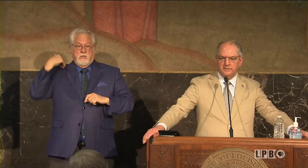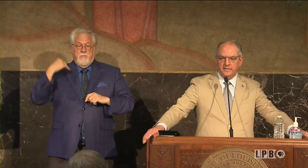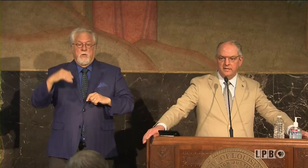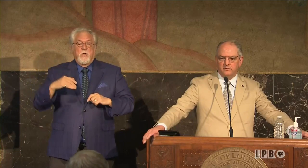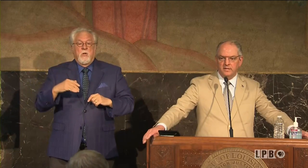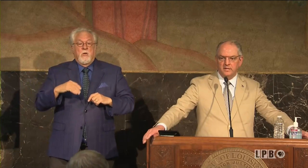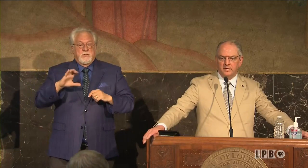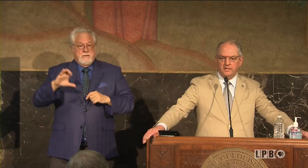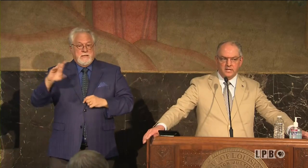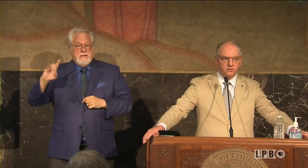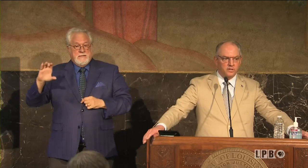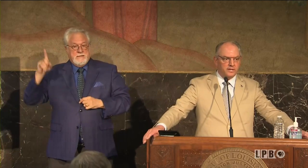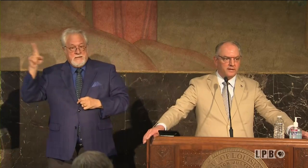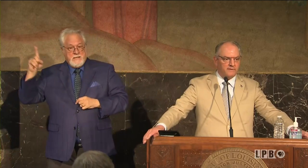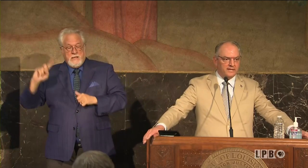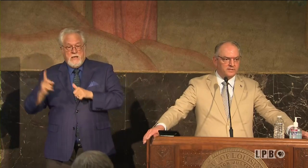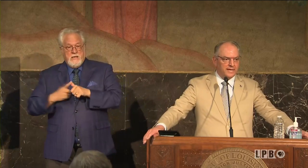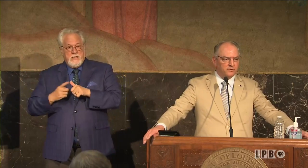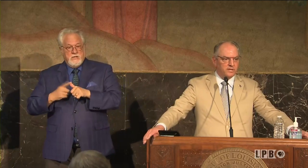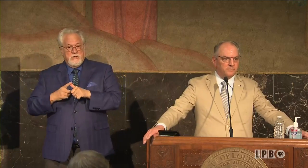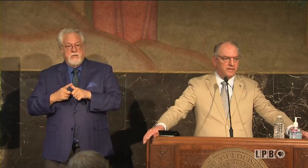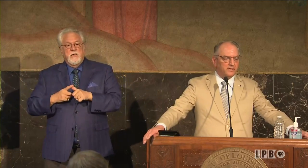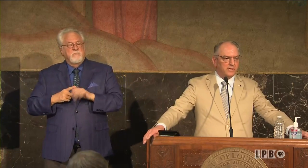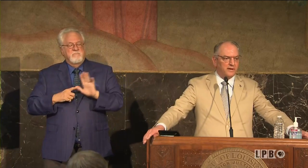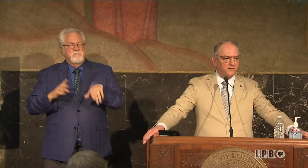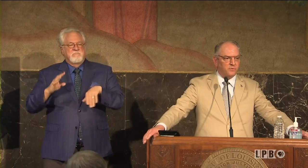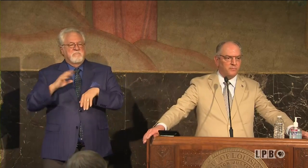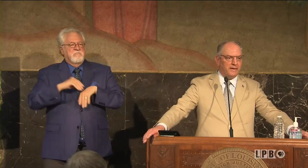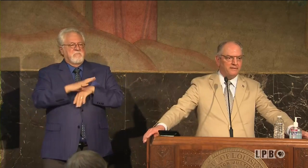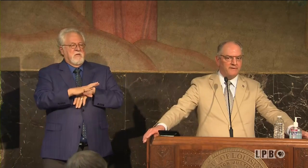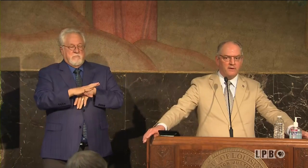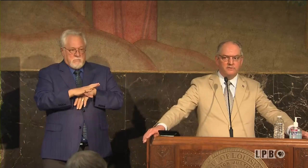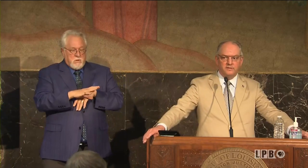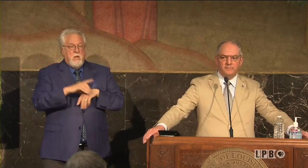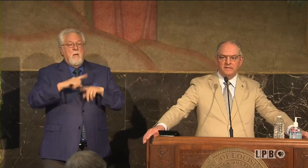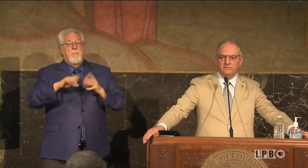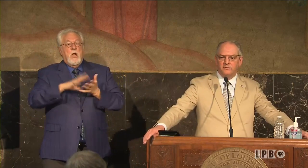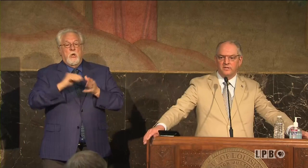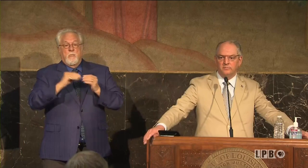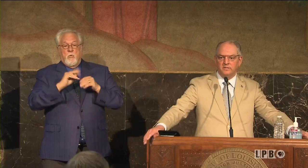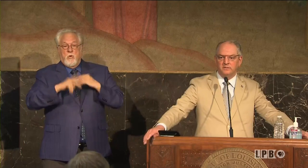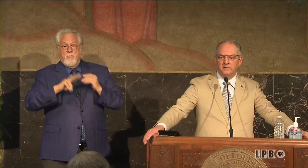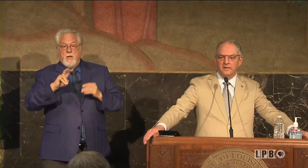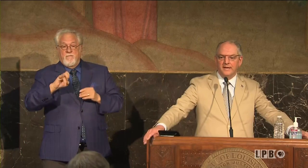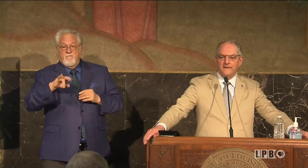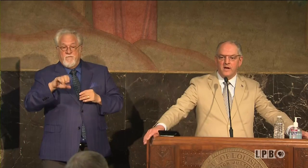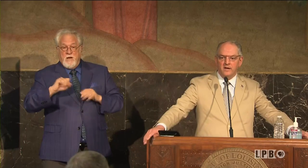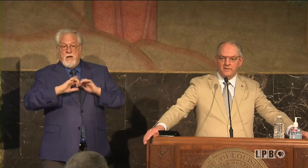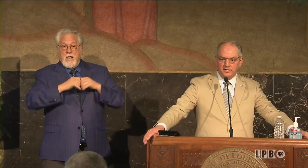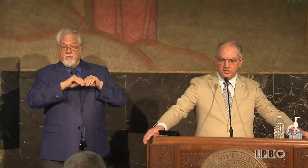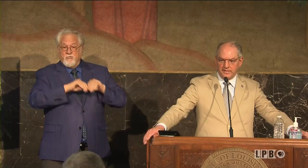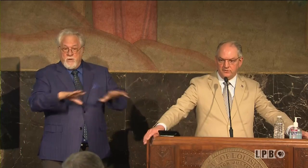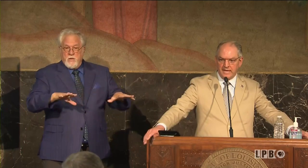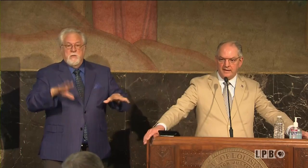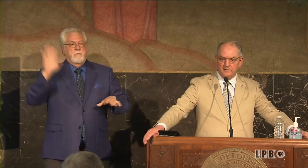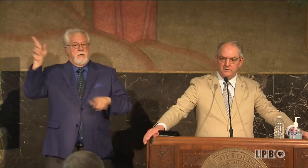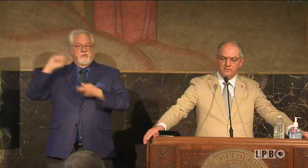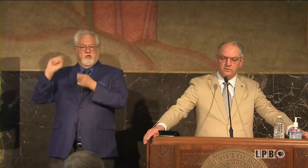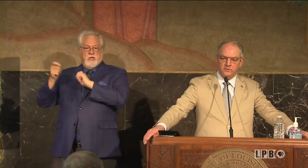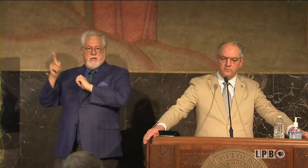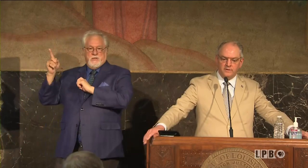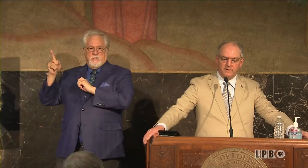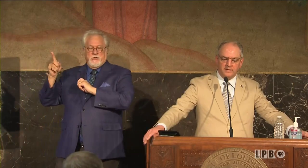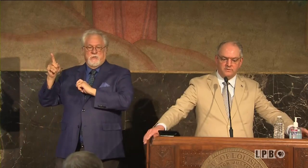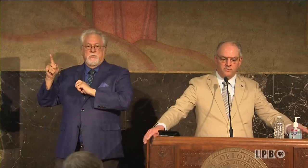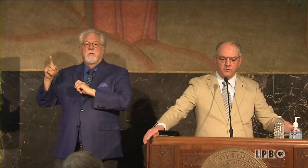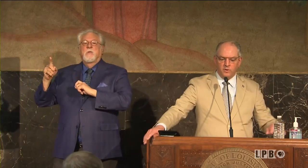The CDC initially advised against it, but as they learned more about the virus and the means of transmission, they changed that